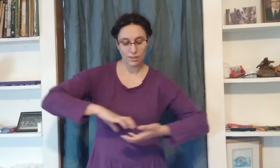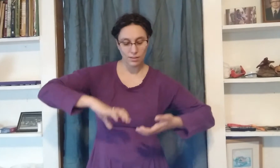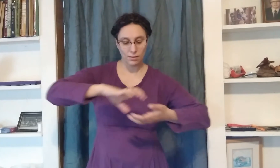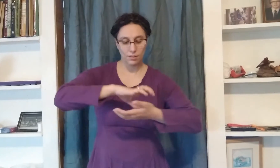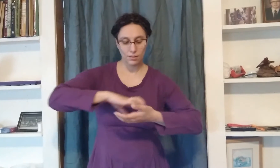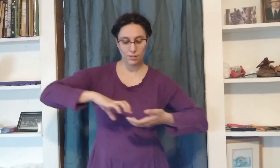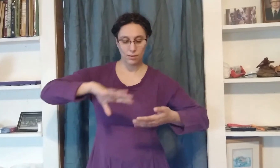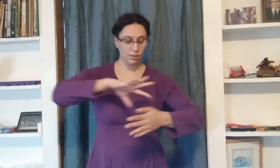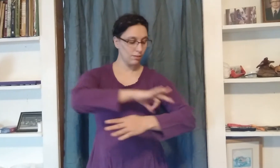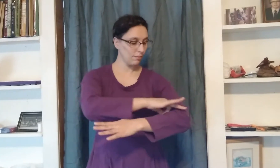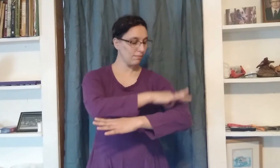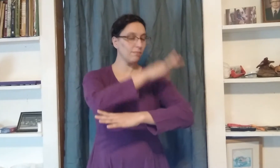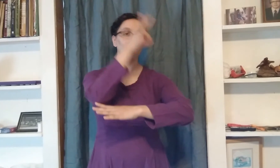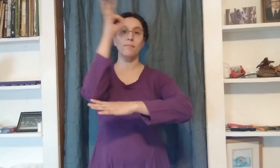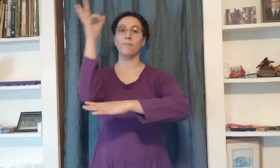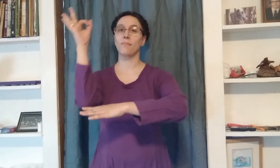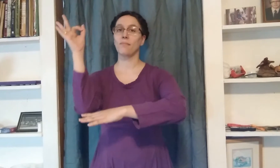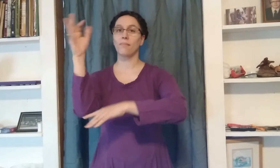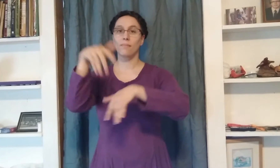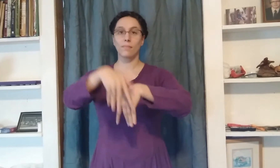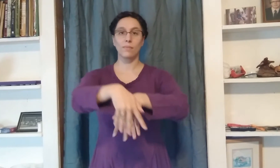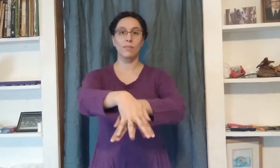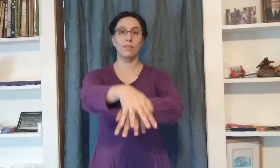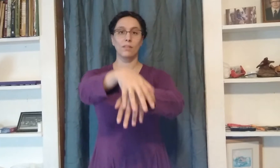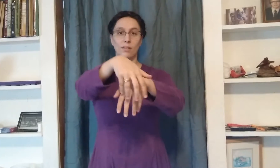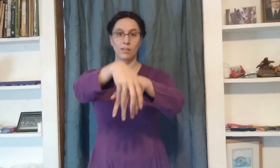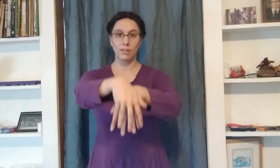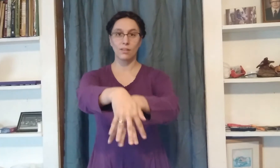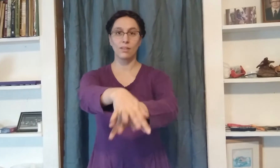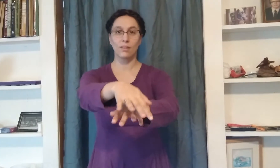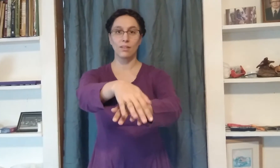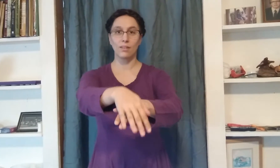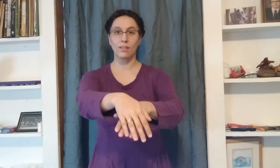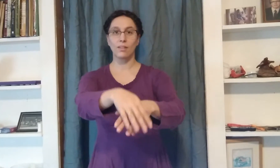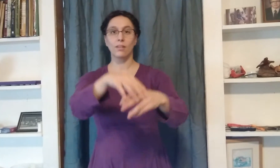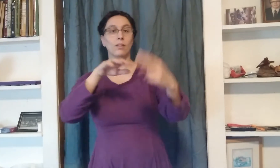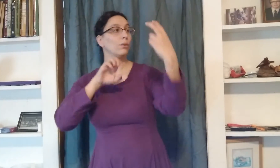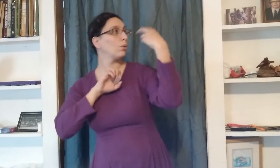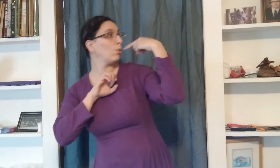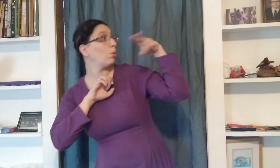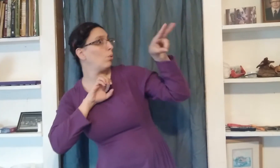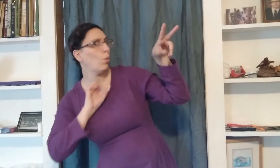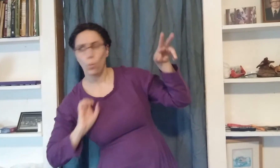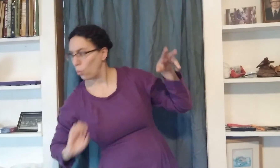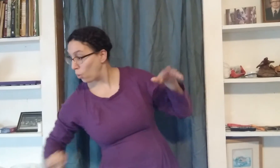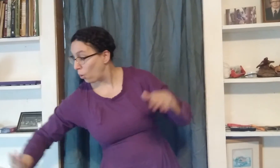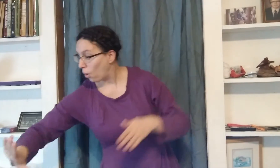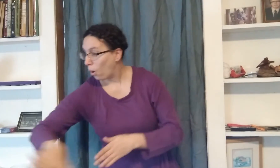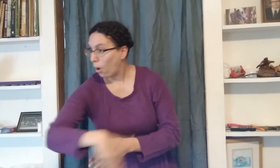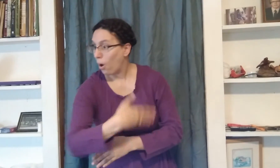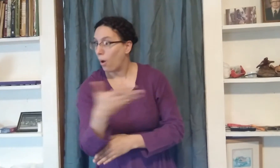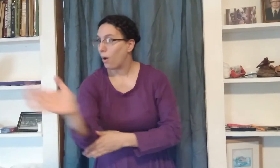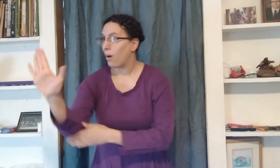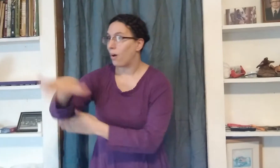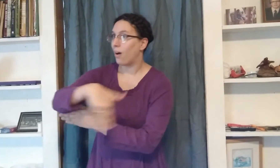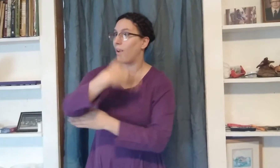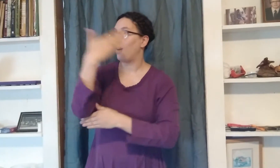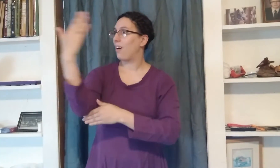the sunrise we march through the fog on the field, till your eye sees the bold eastern